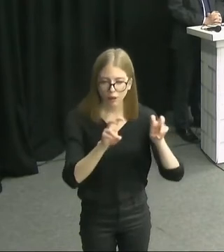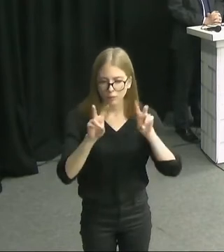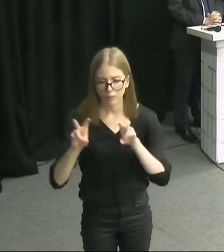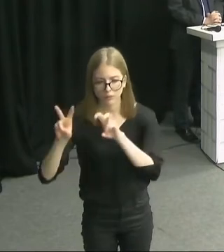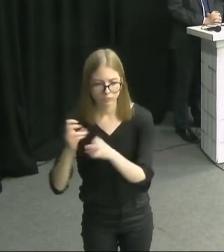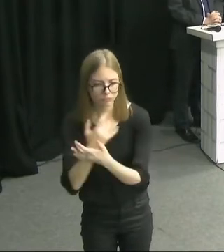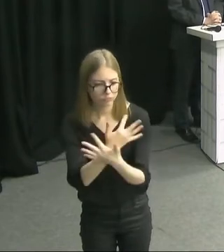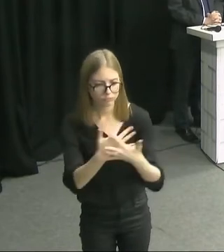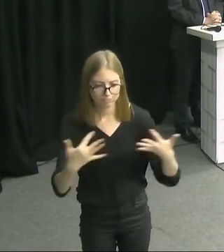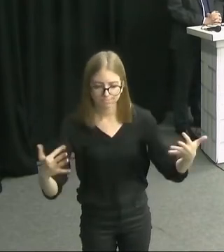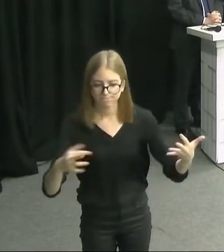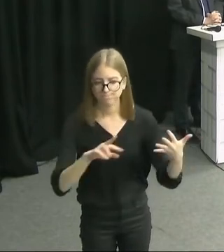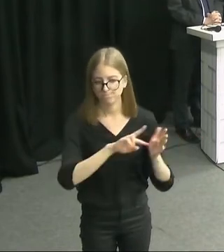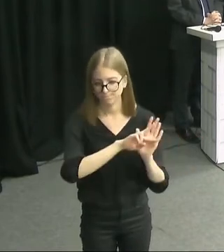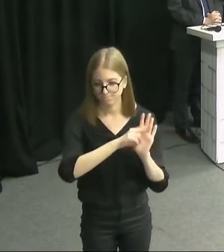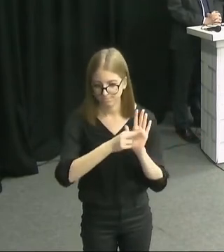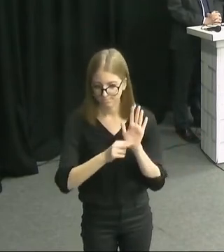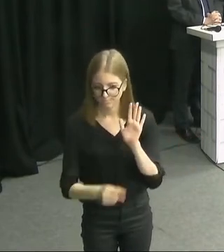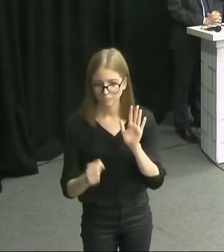Well, many things were mentioned already.